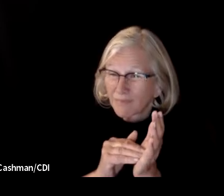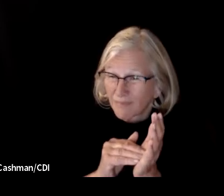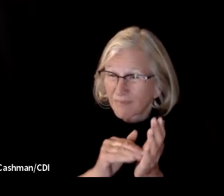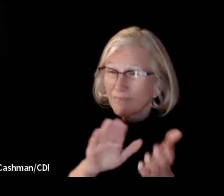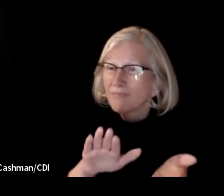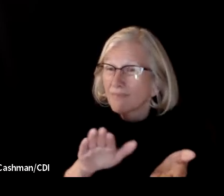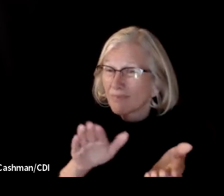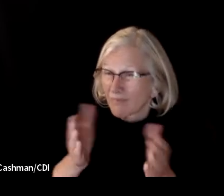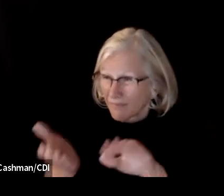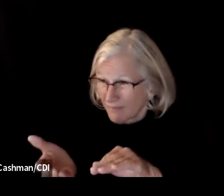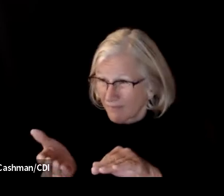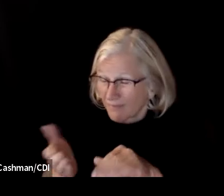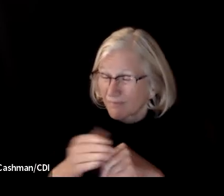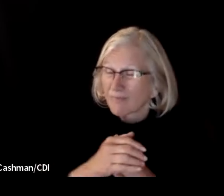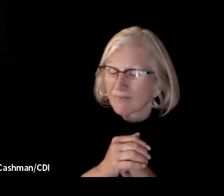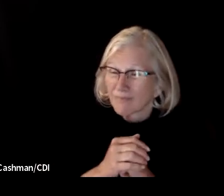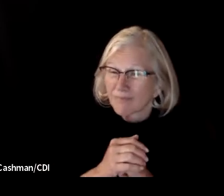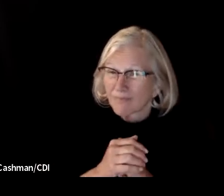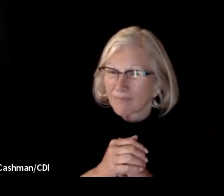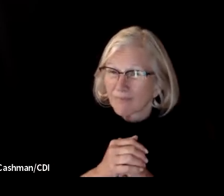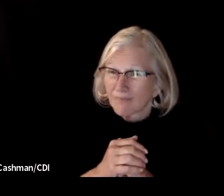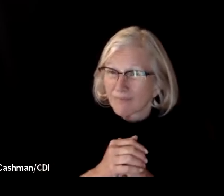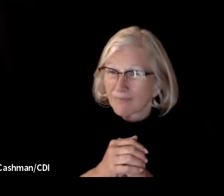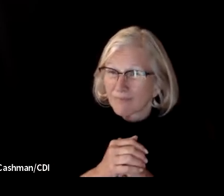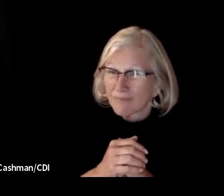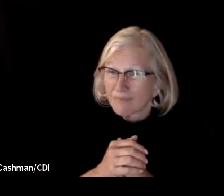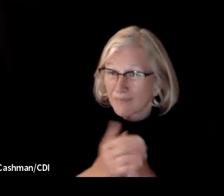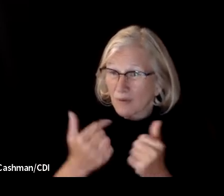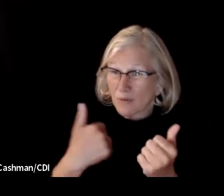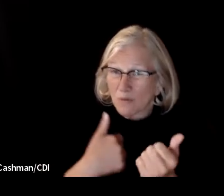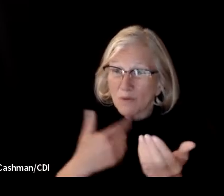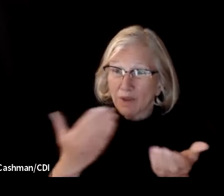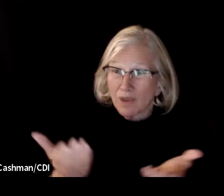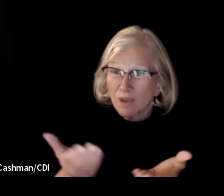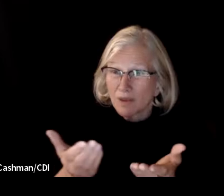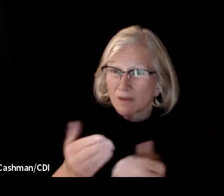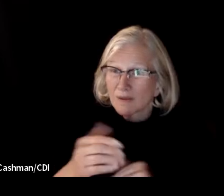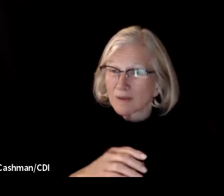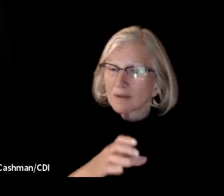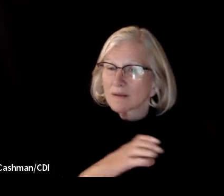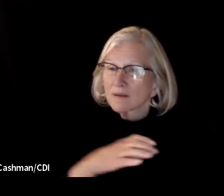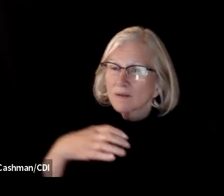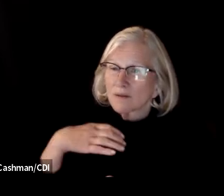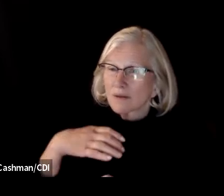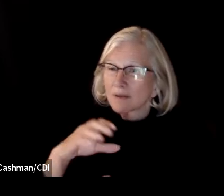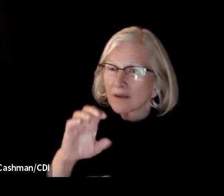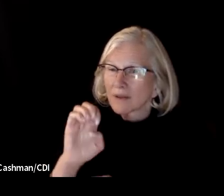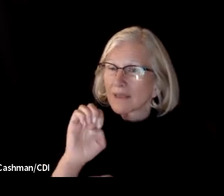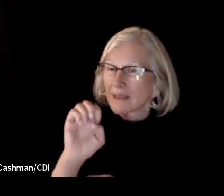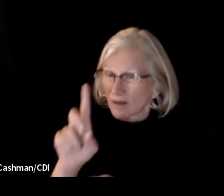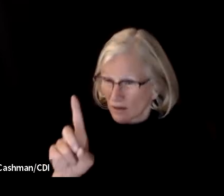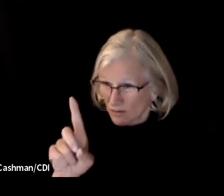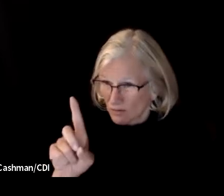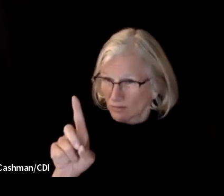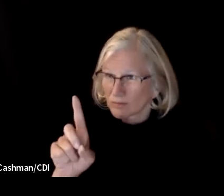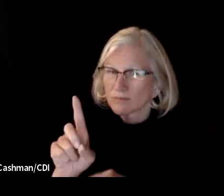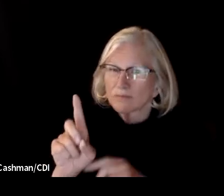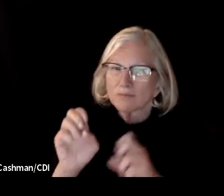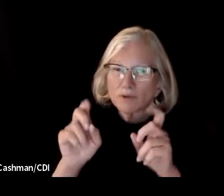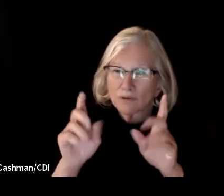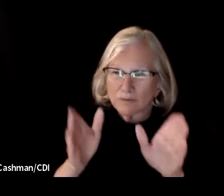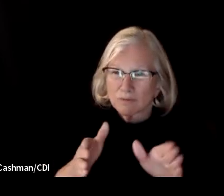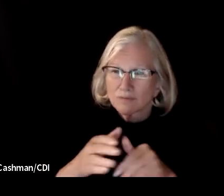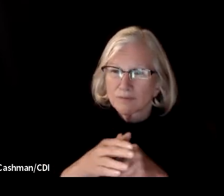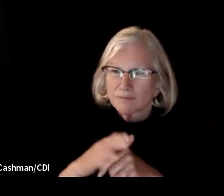colleagues at the Minnesota Department of Education, the updated recommendations from the CDC, and that we at the